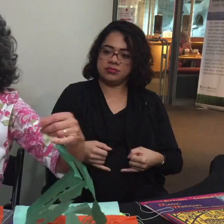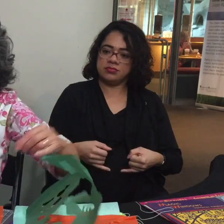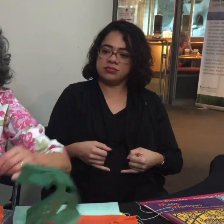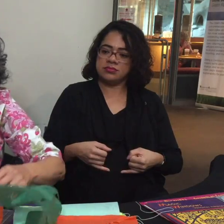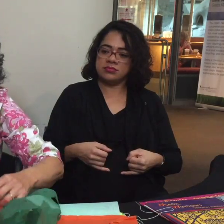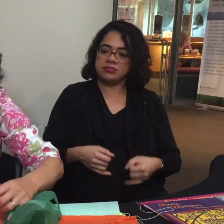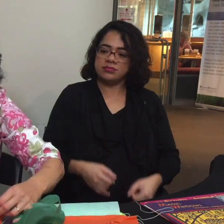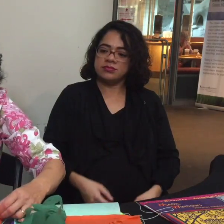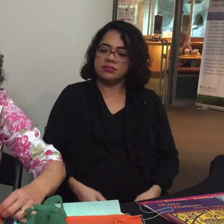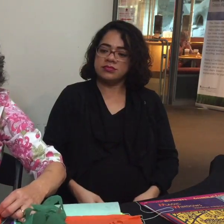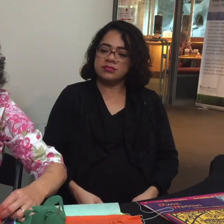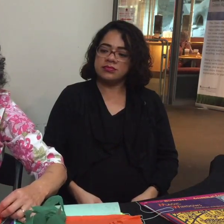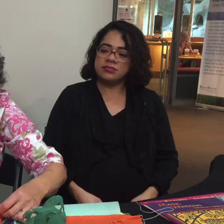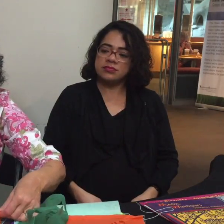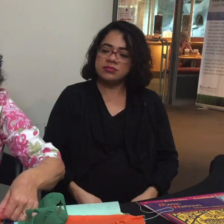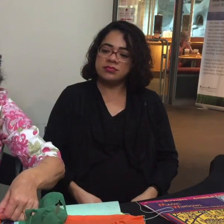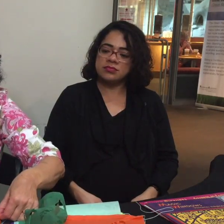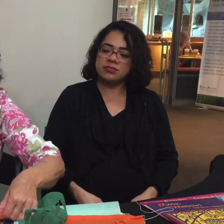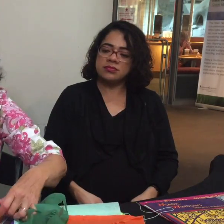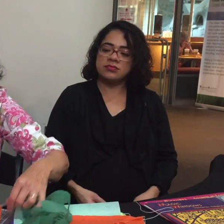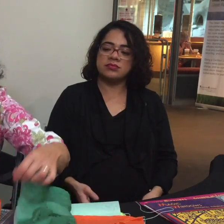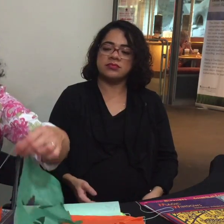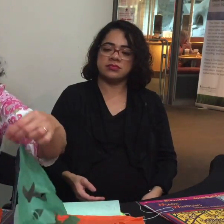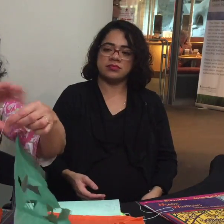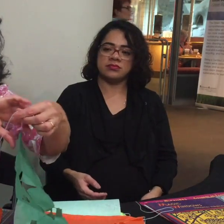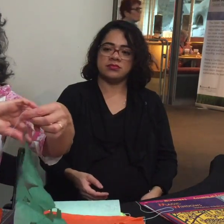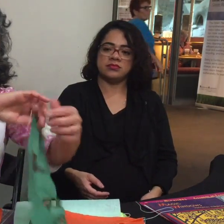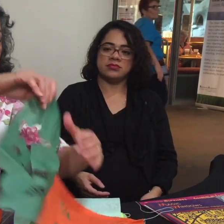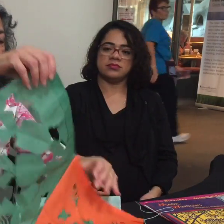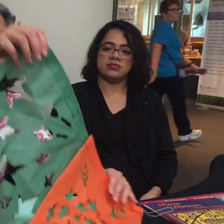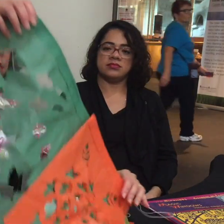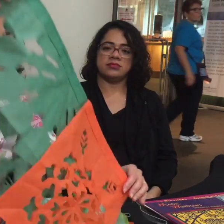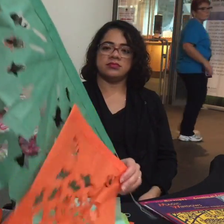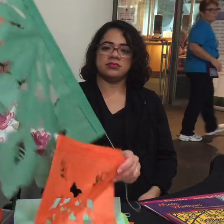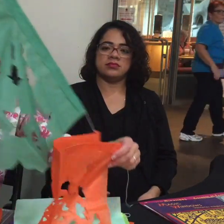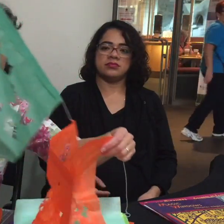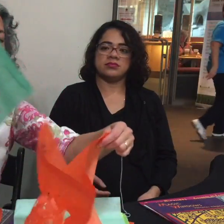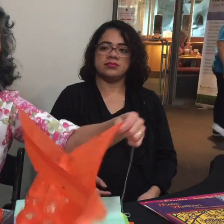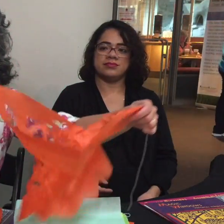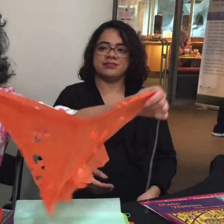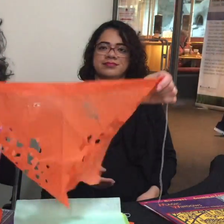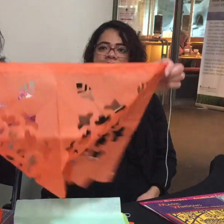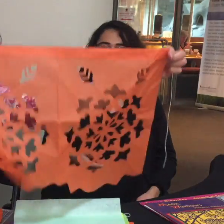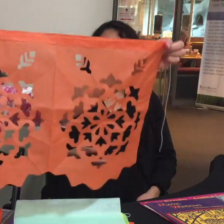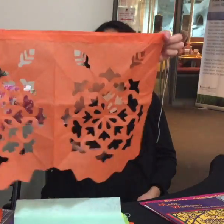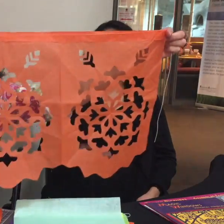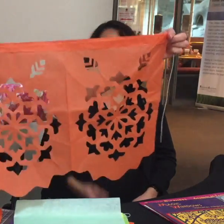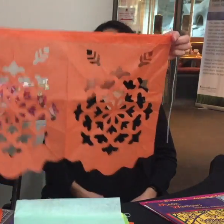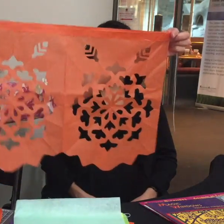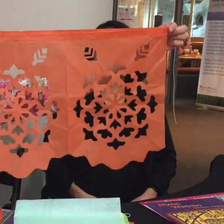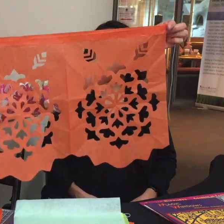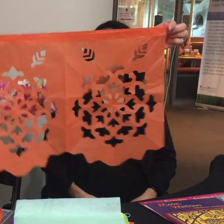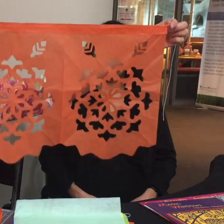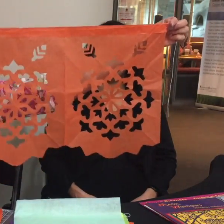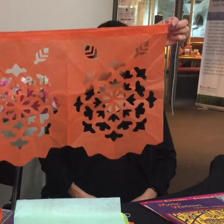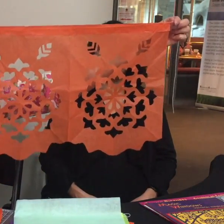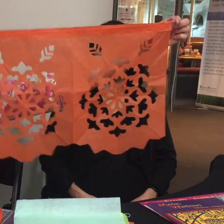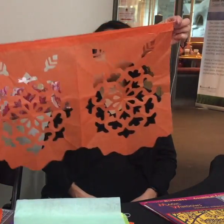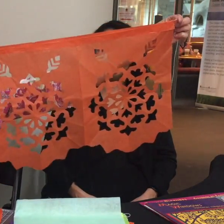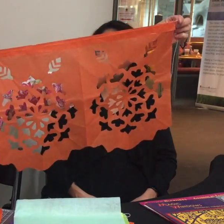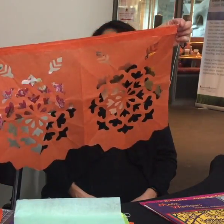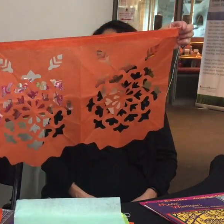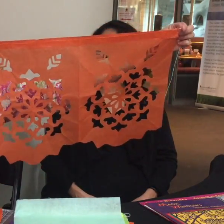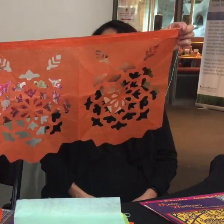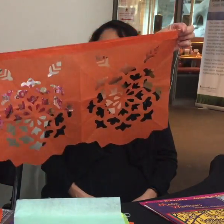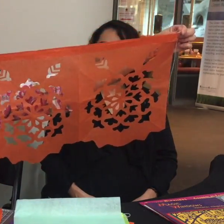crease, and then you fold it over. And so you end up with your cutouts, one right next to the other, and you can leave